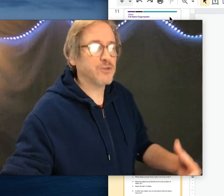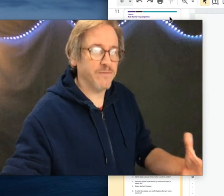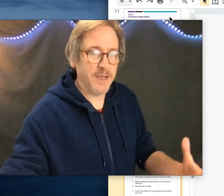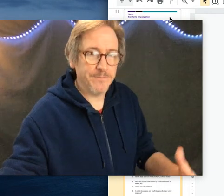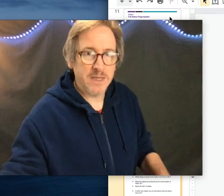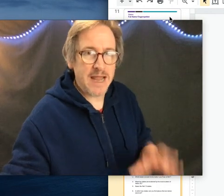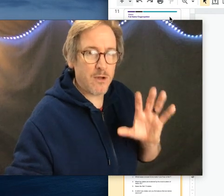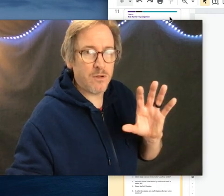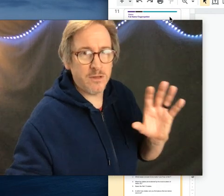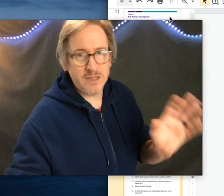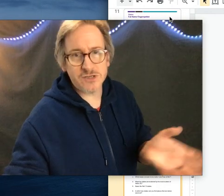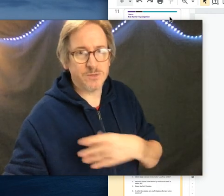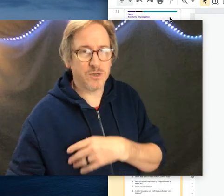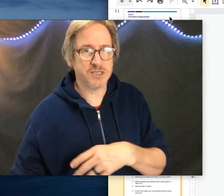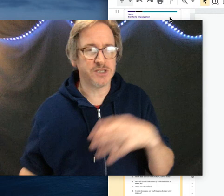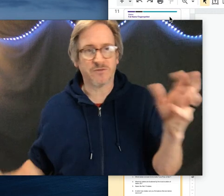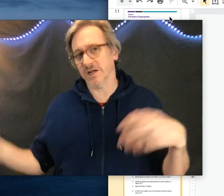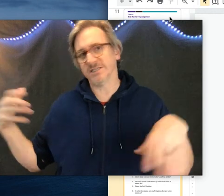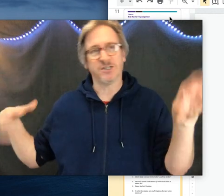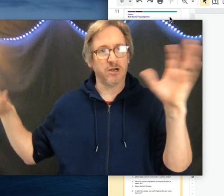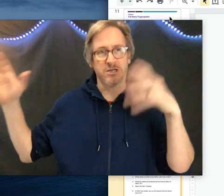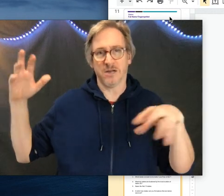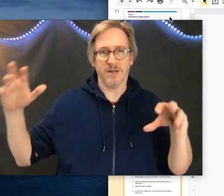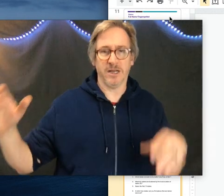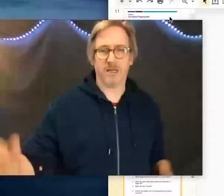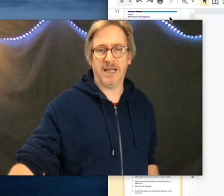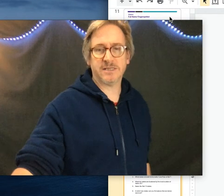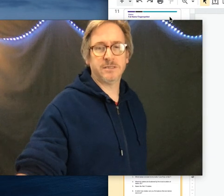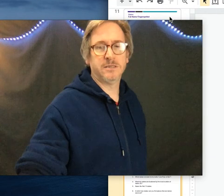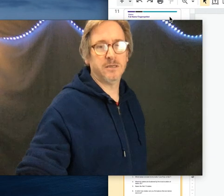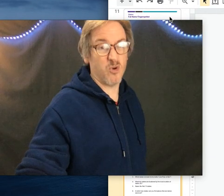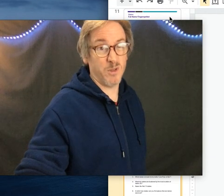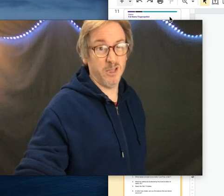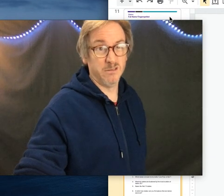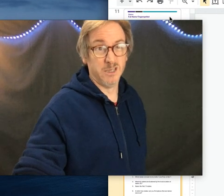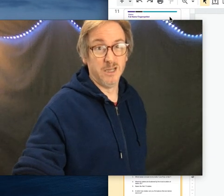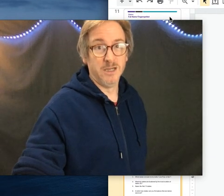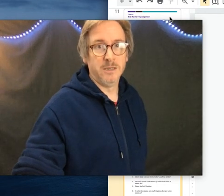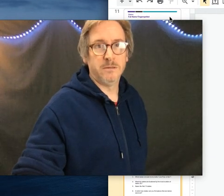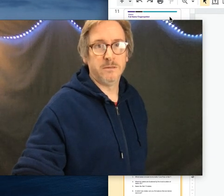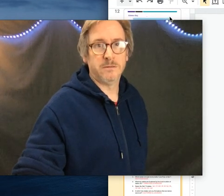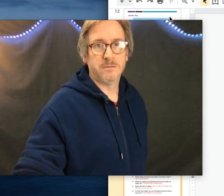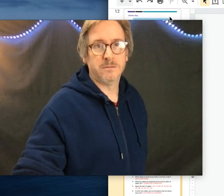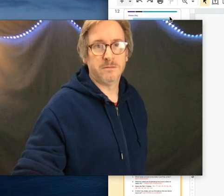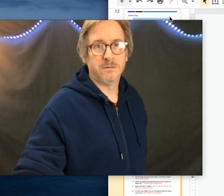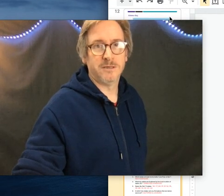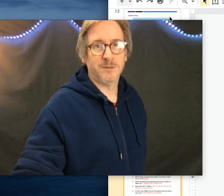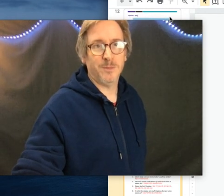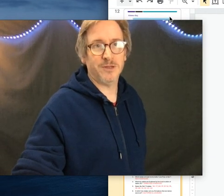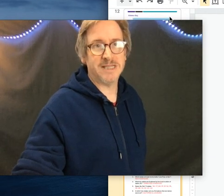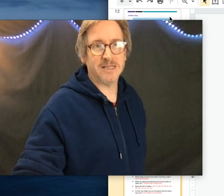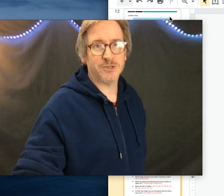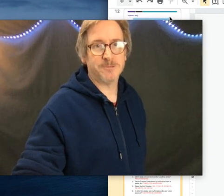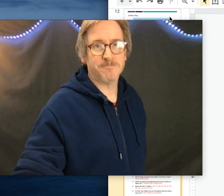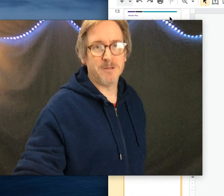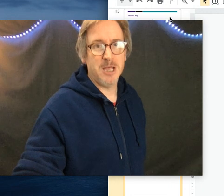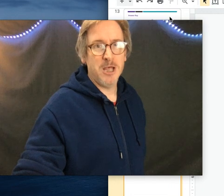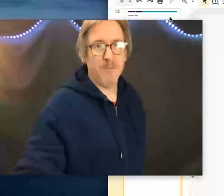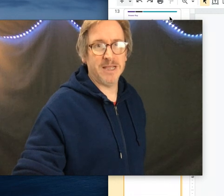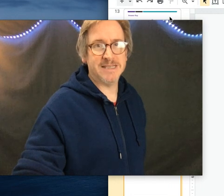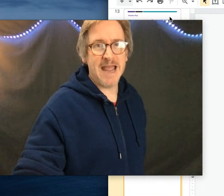And then trivia. Now, these are some questions for us to talk about in class normally, but there's the